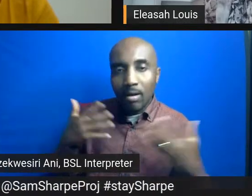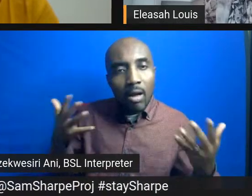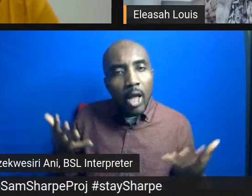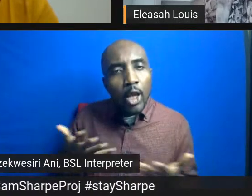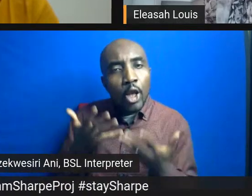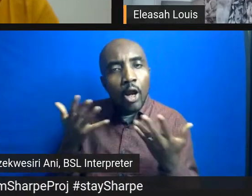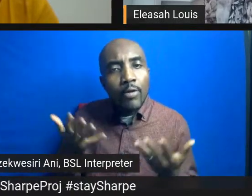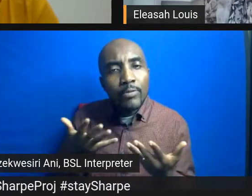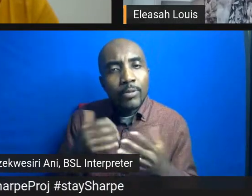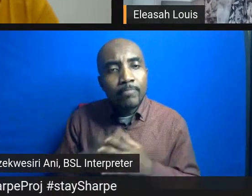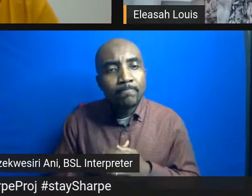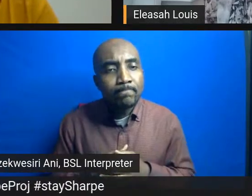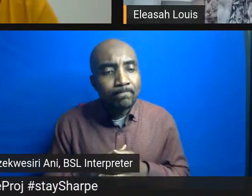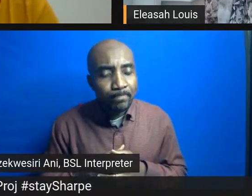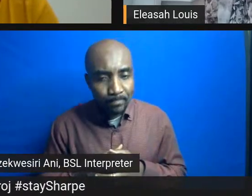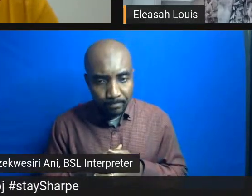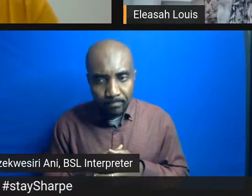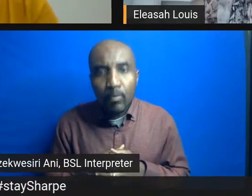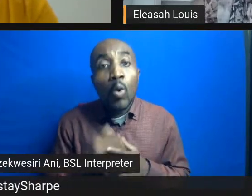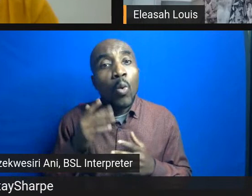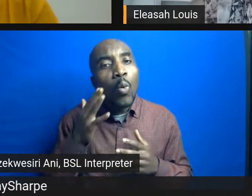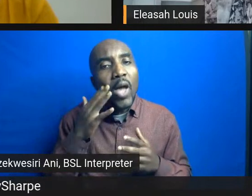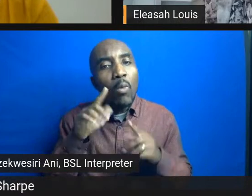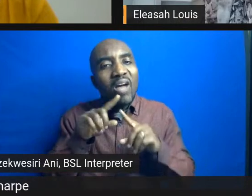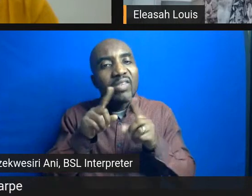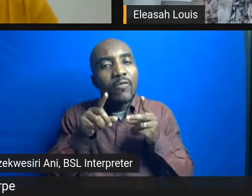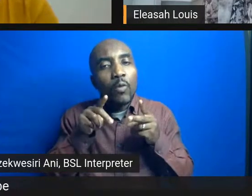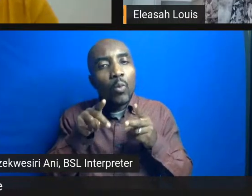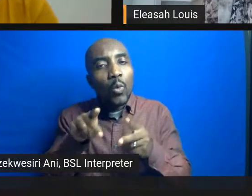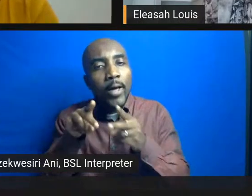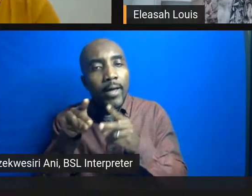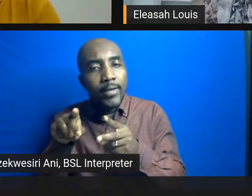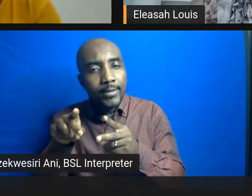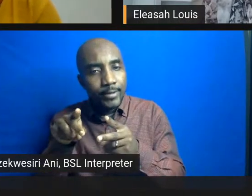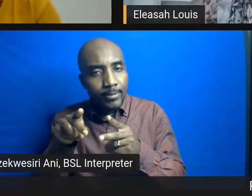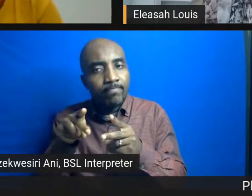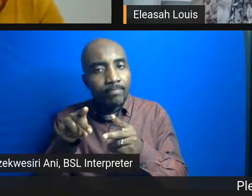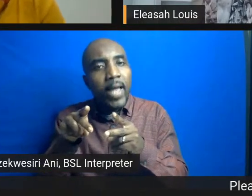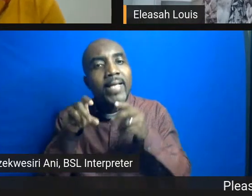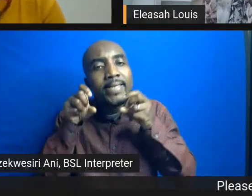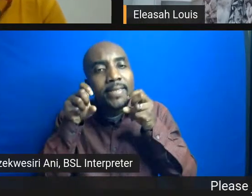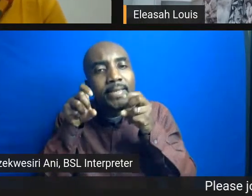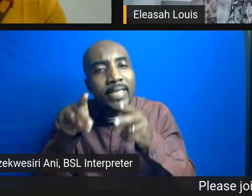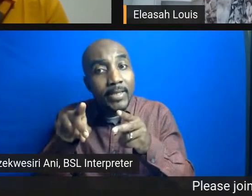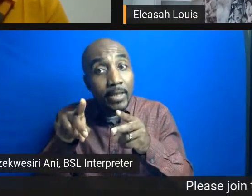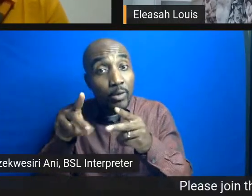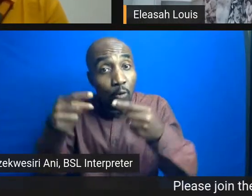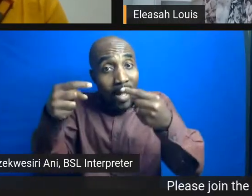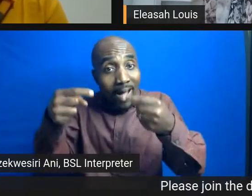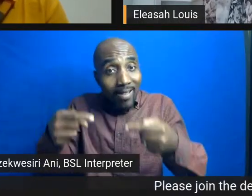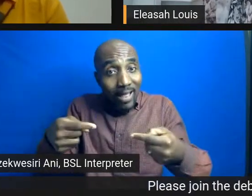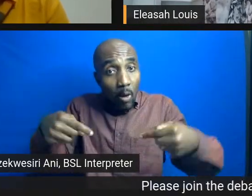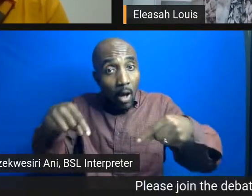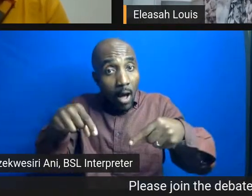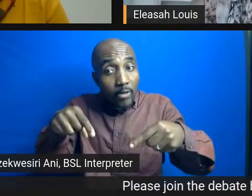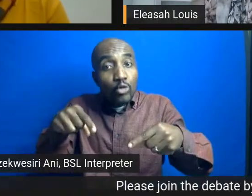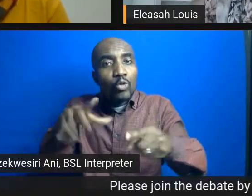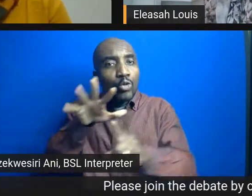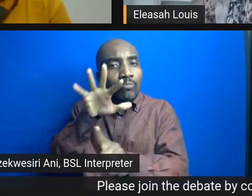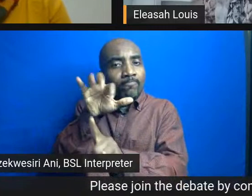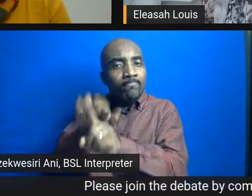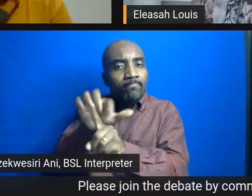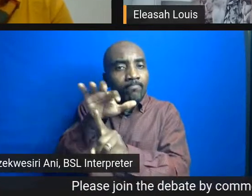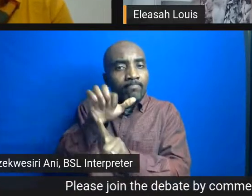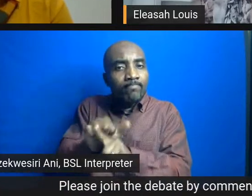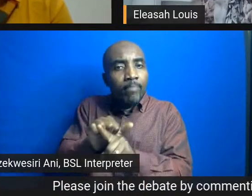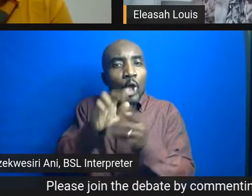we have channels that enable us to identify those norms and